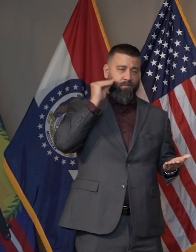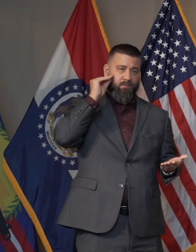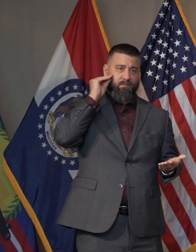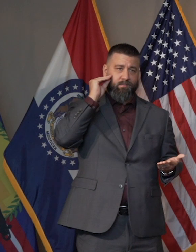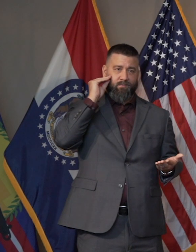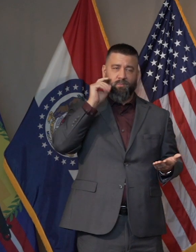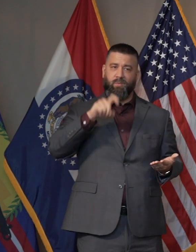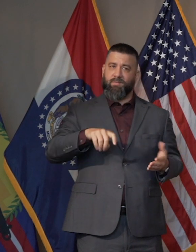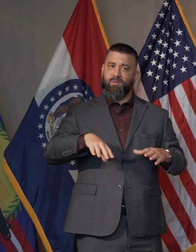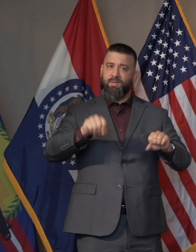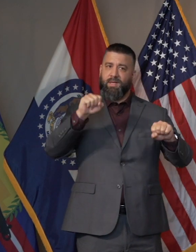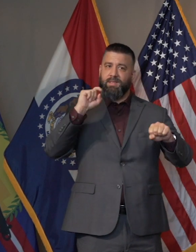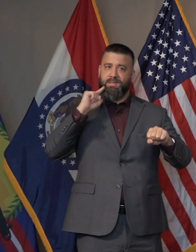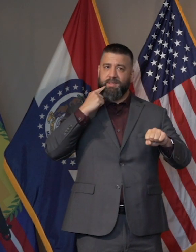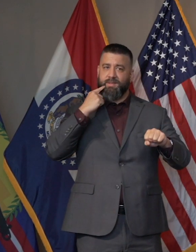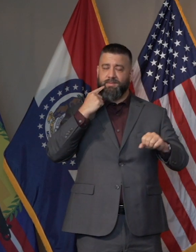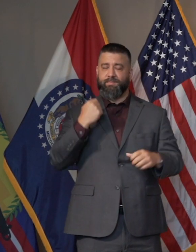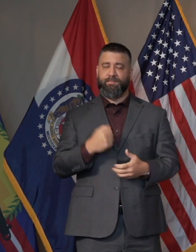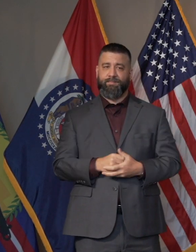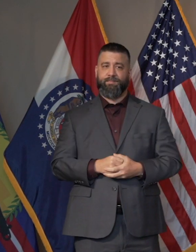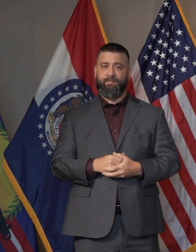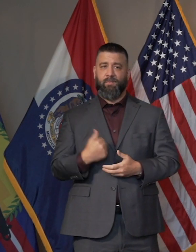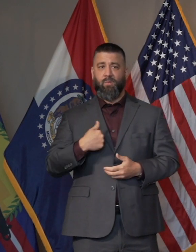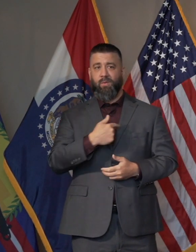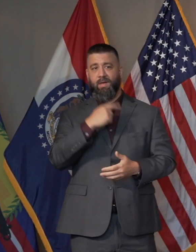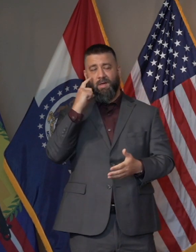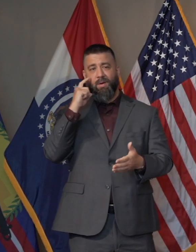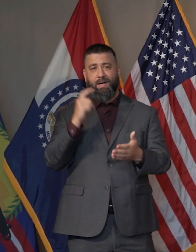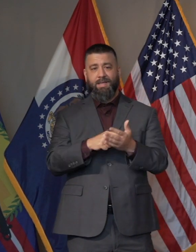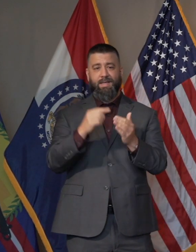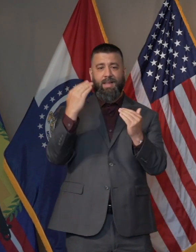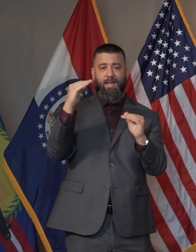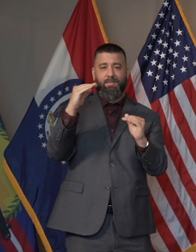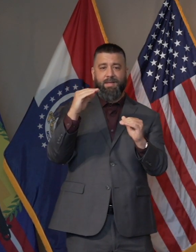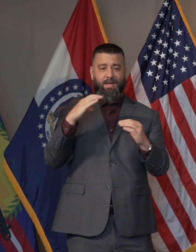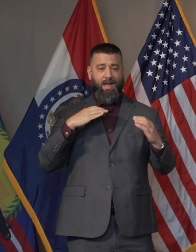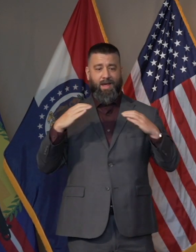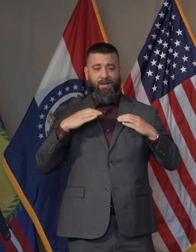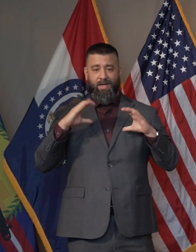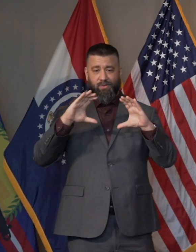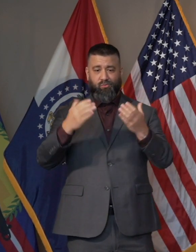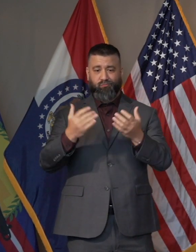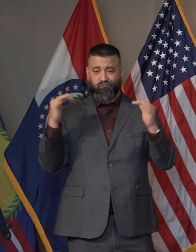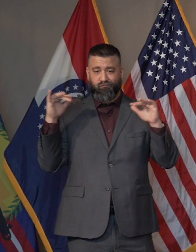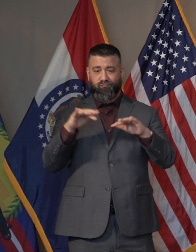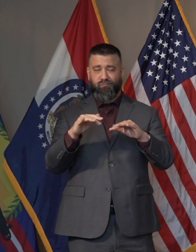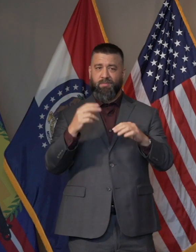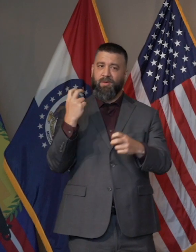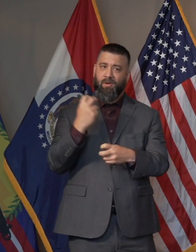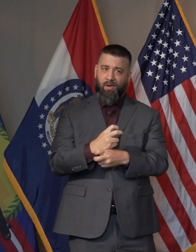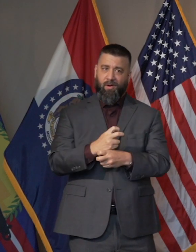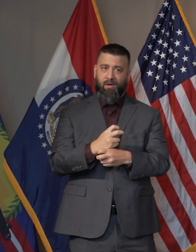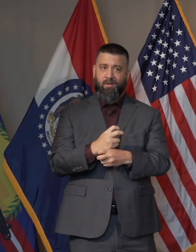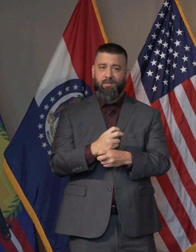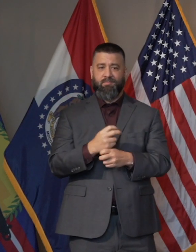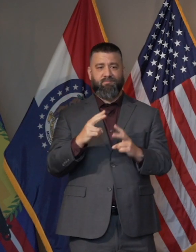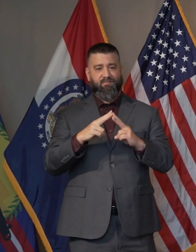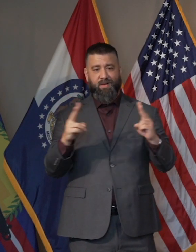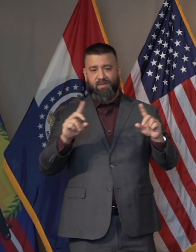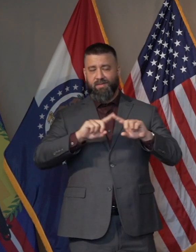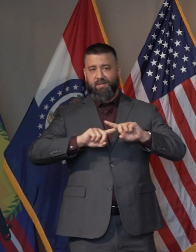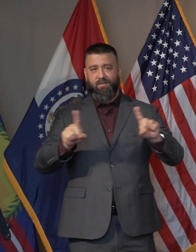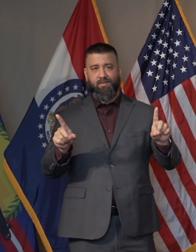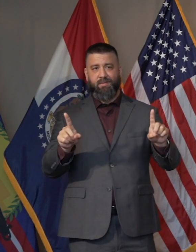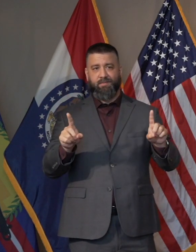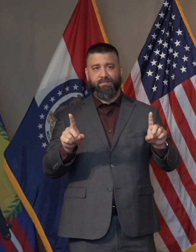take this very seriously. And we do recognize that limiting holiday gatherings is going to be very difficult. It's going to be very different.